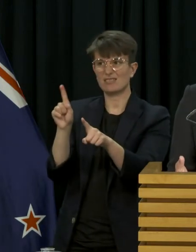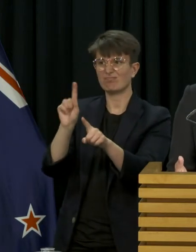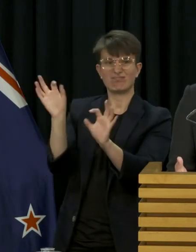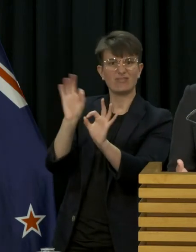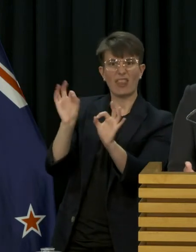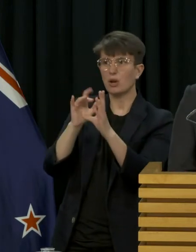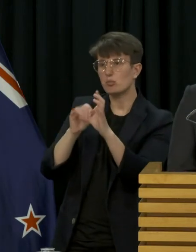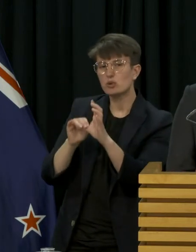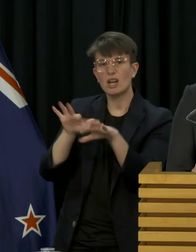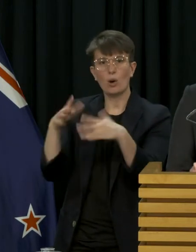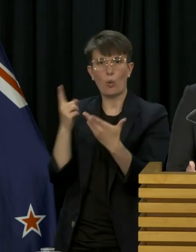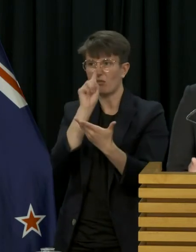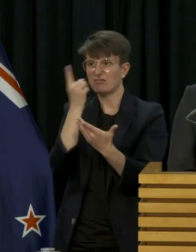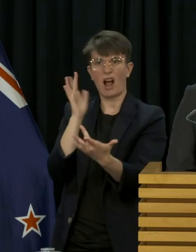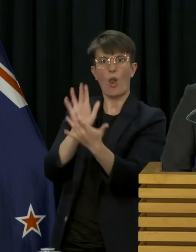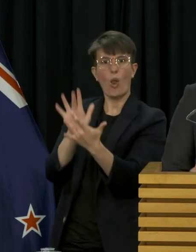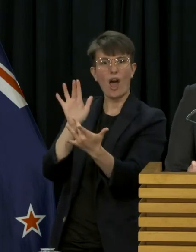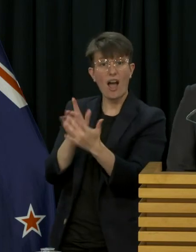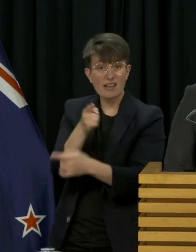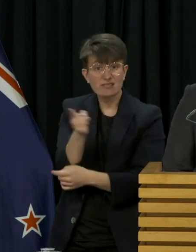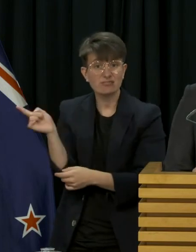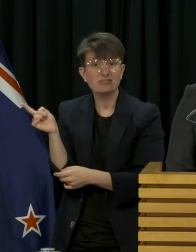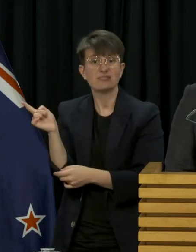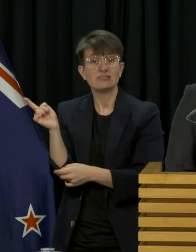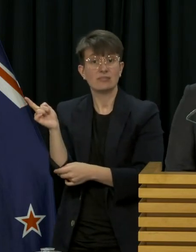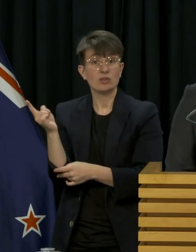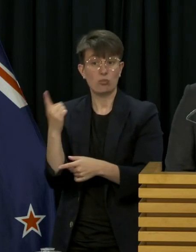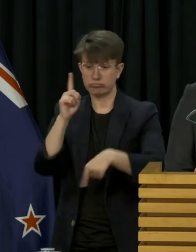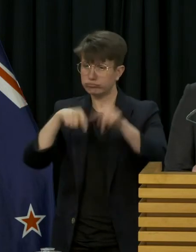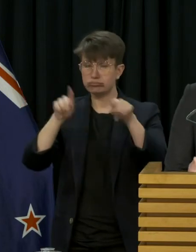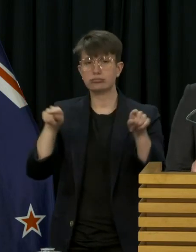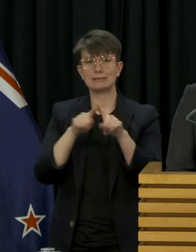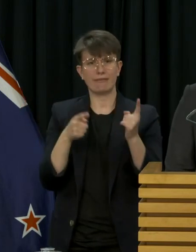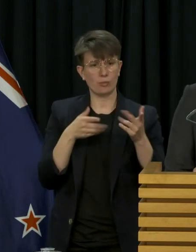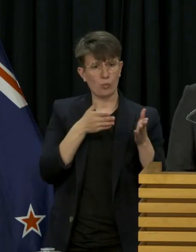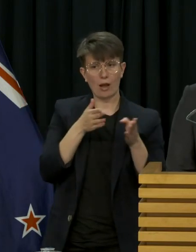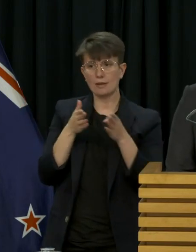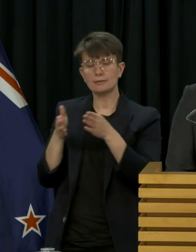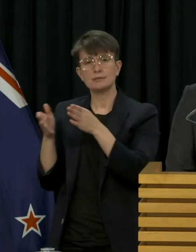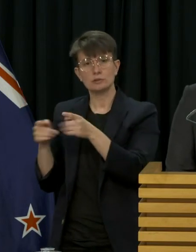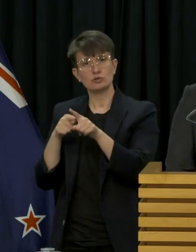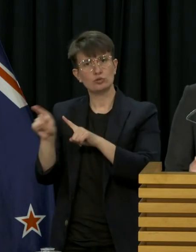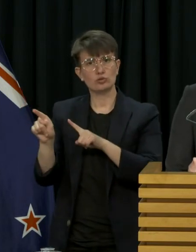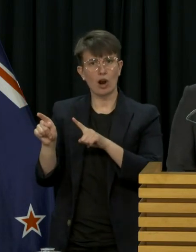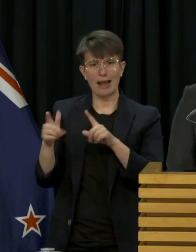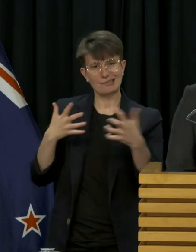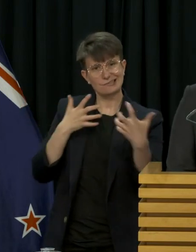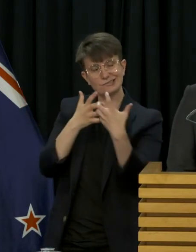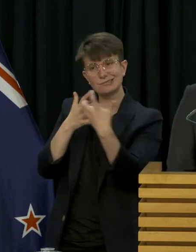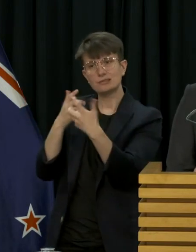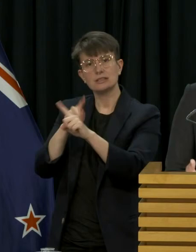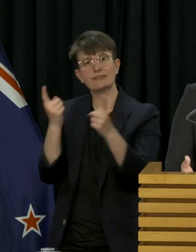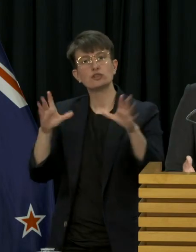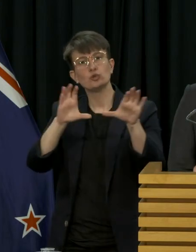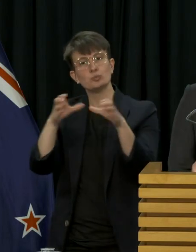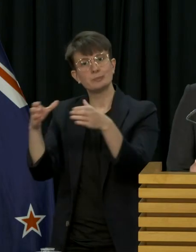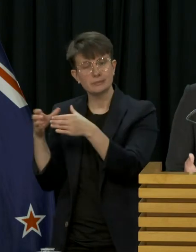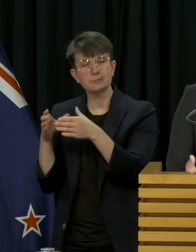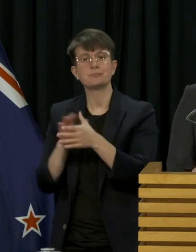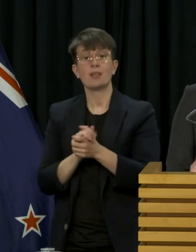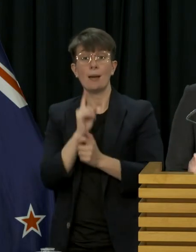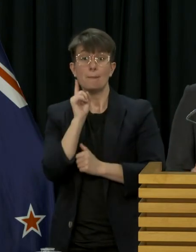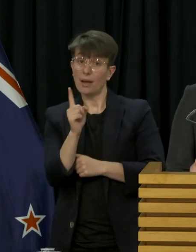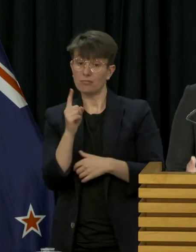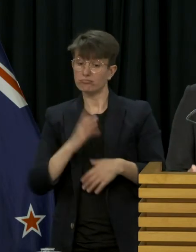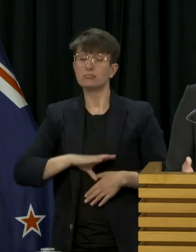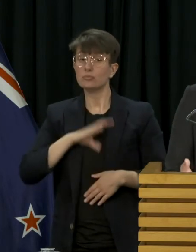think we've got to recognise that there have been a variety of different approaches to support different groups of students, but I am confident that all students